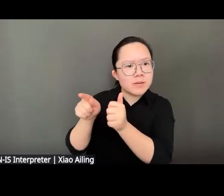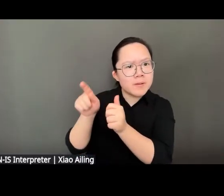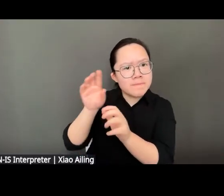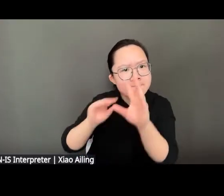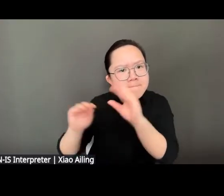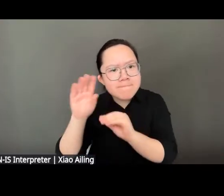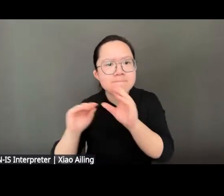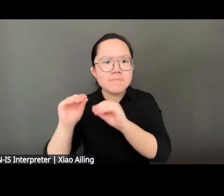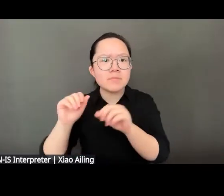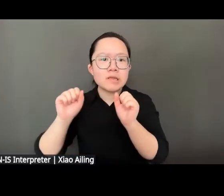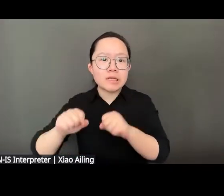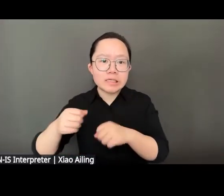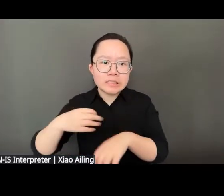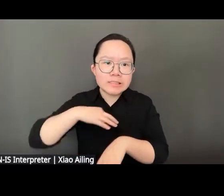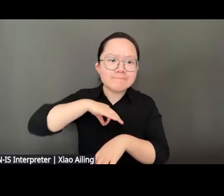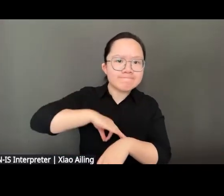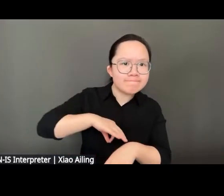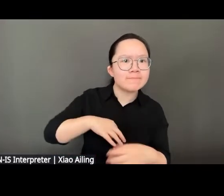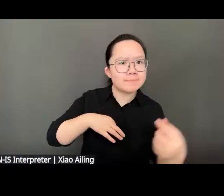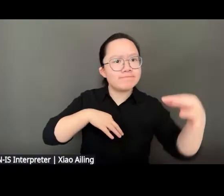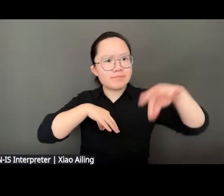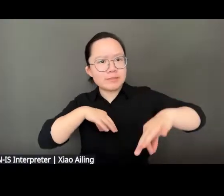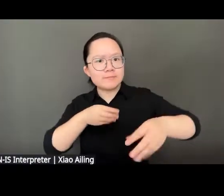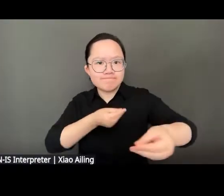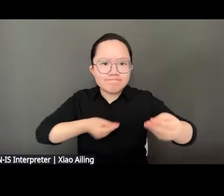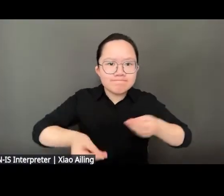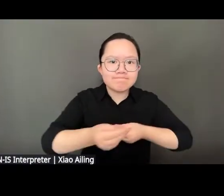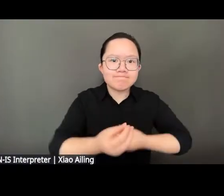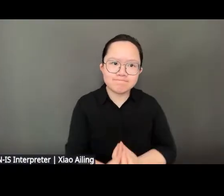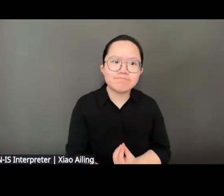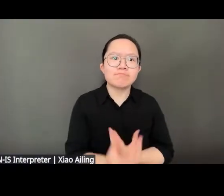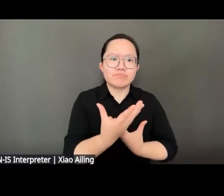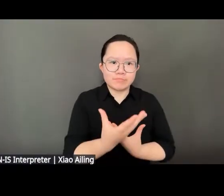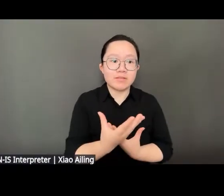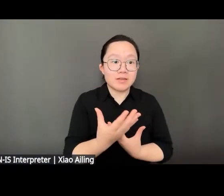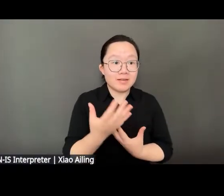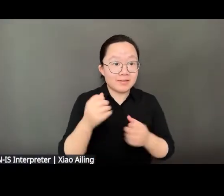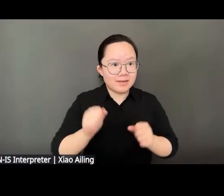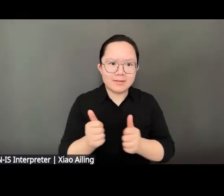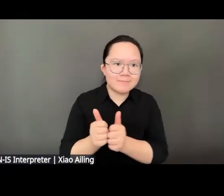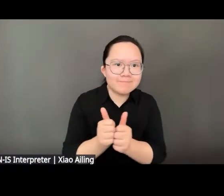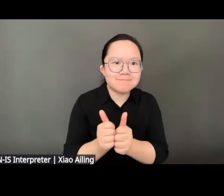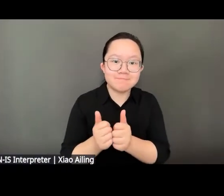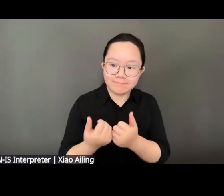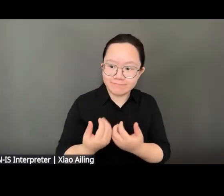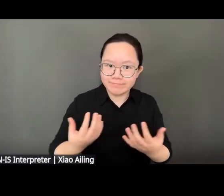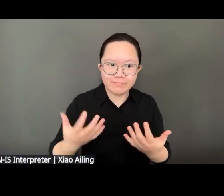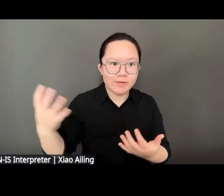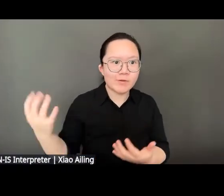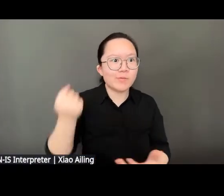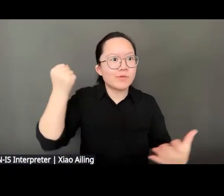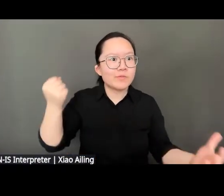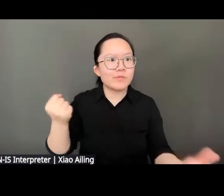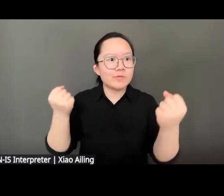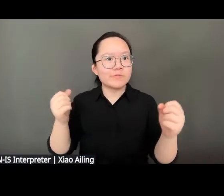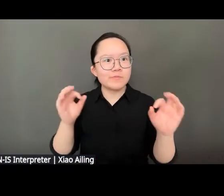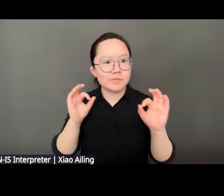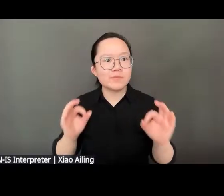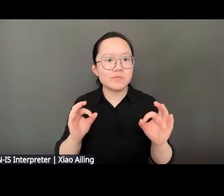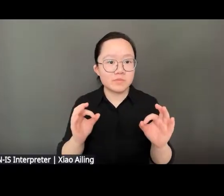have the potential to produce effective and sustainable outcomes. So we hope our learning can